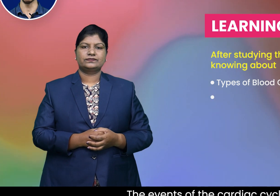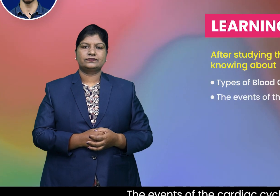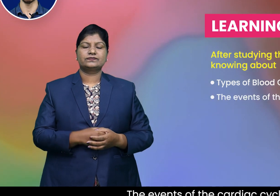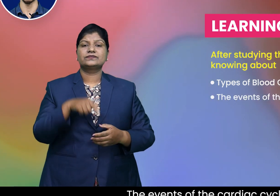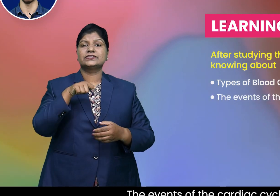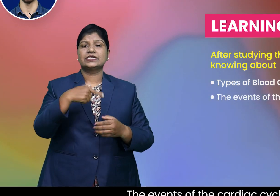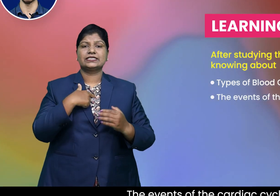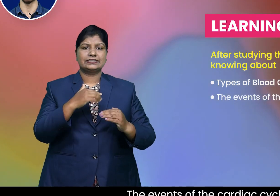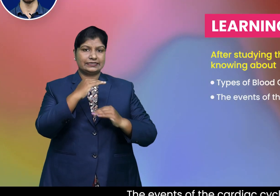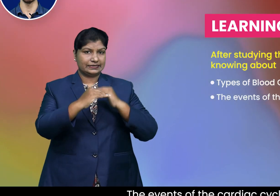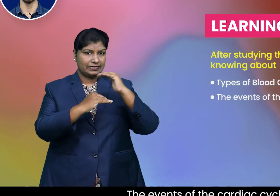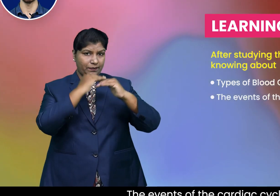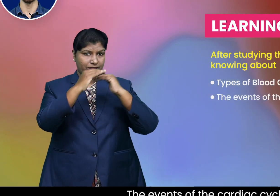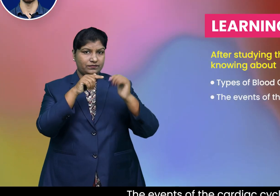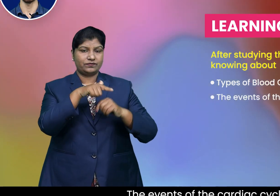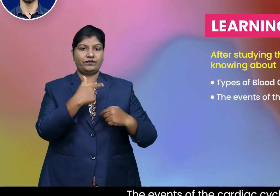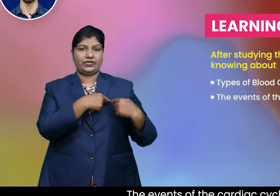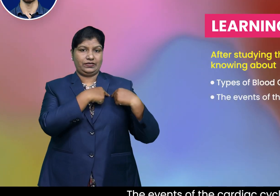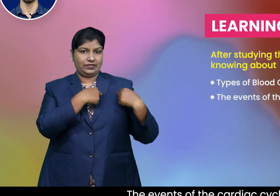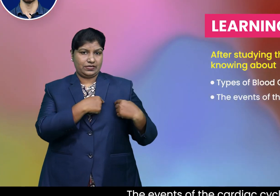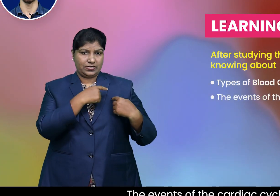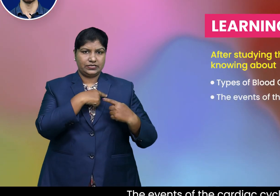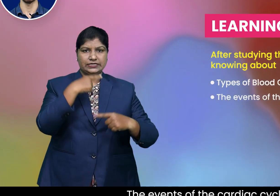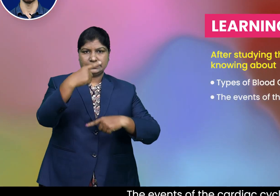the events of cardiac cycle,